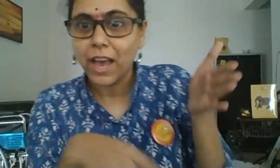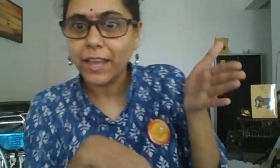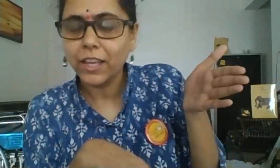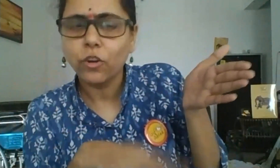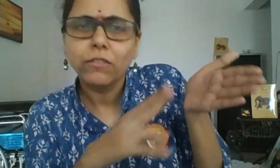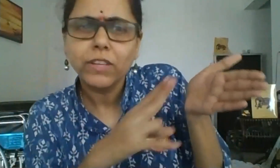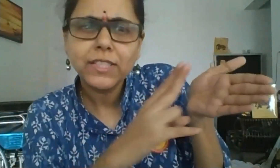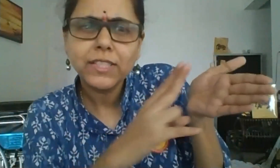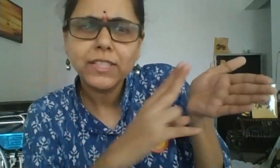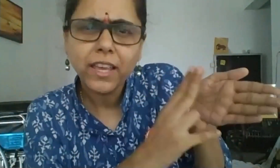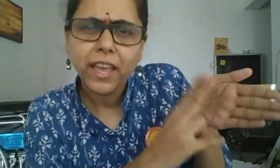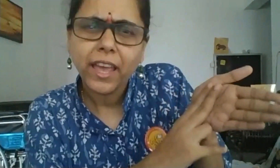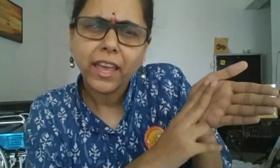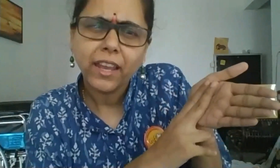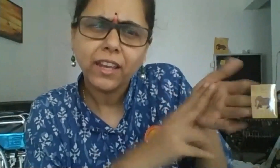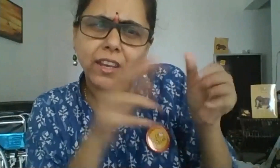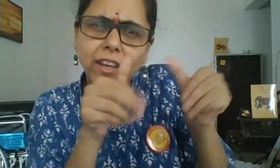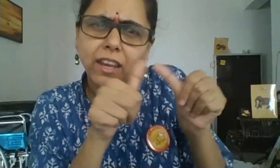can always say,